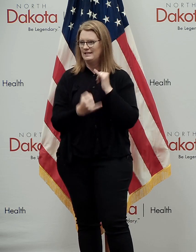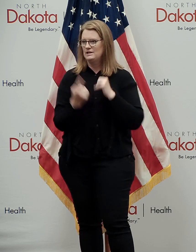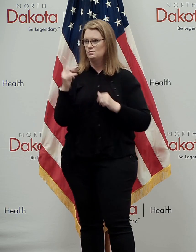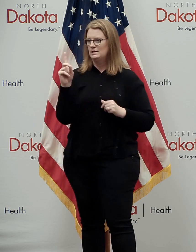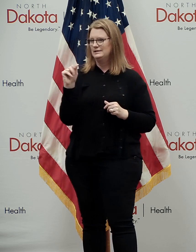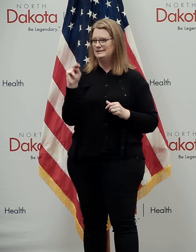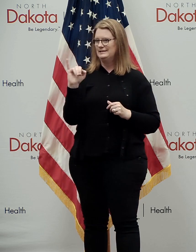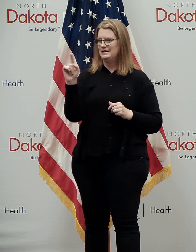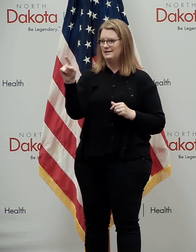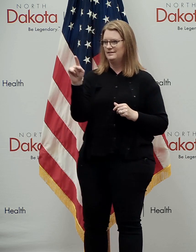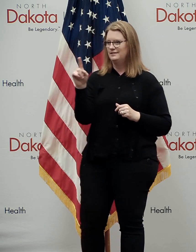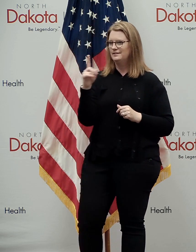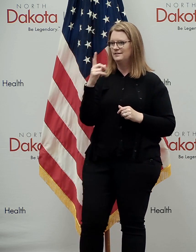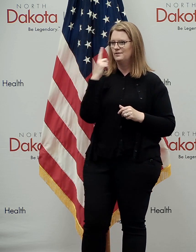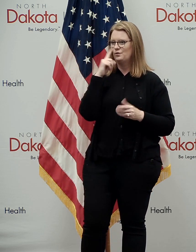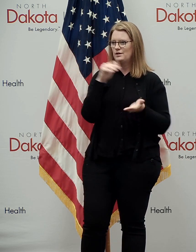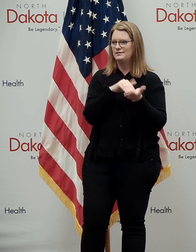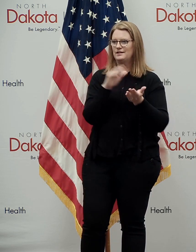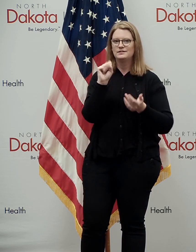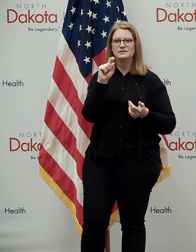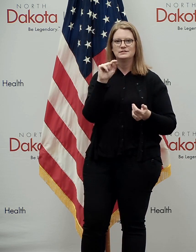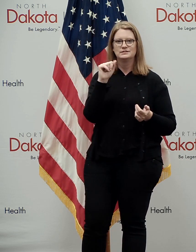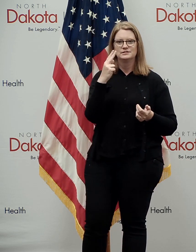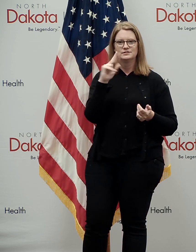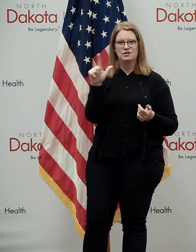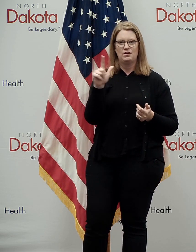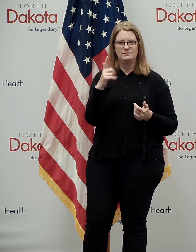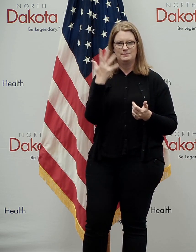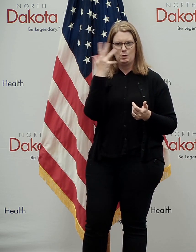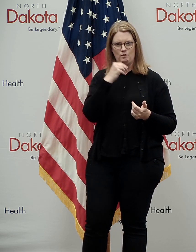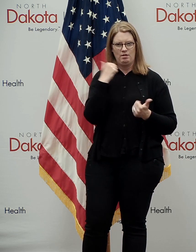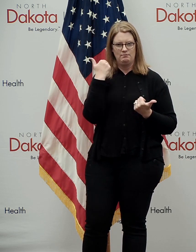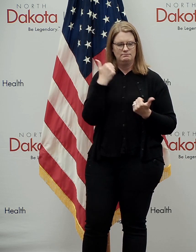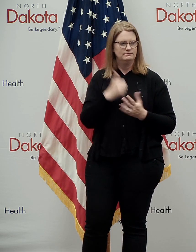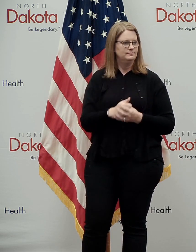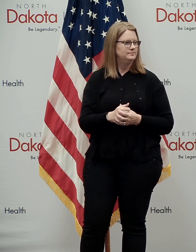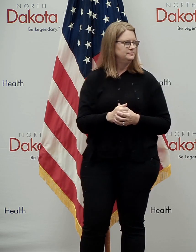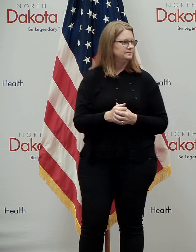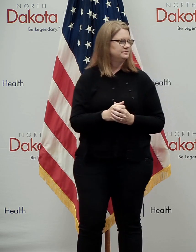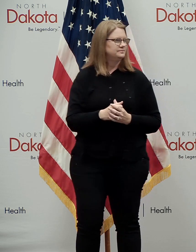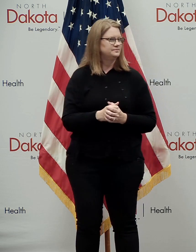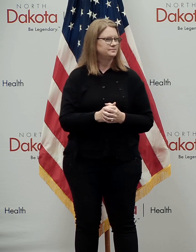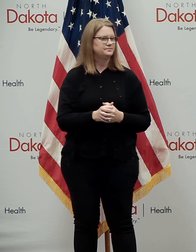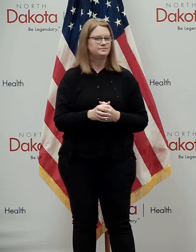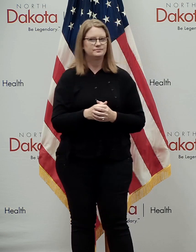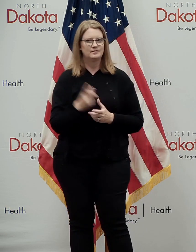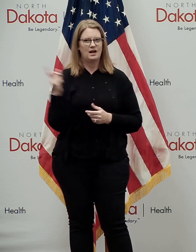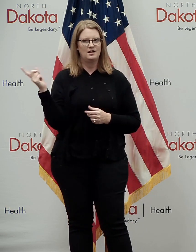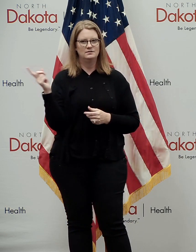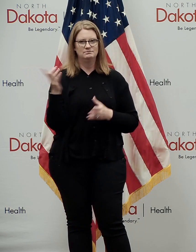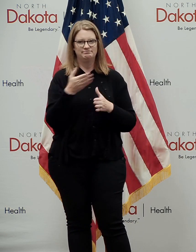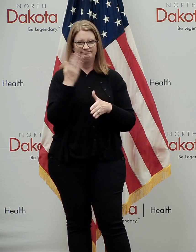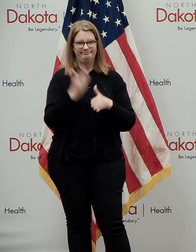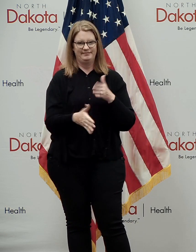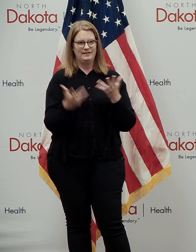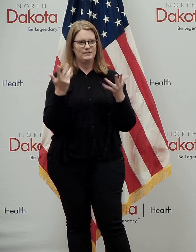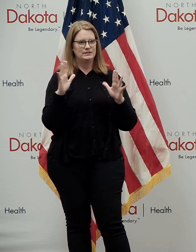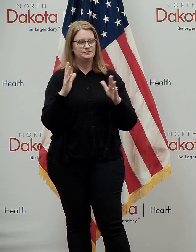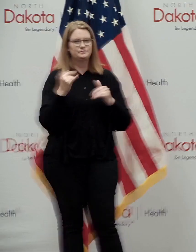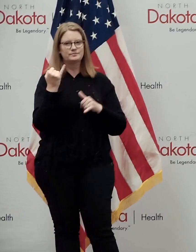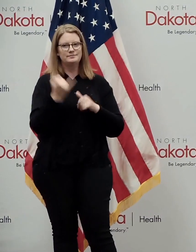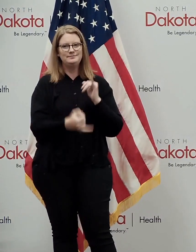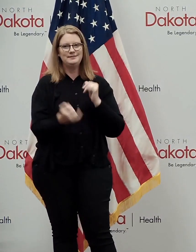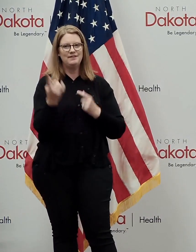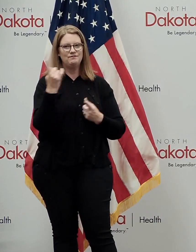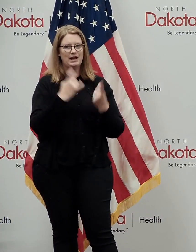question. For Dr. Stahl. Okay, beautiful. I'll come up and make a closing remarks after Dr. Stahl, but this will be the